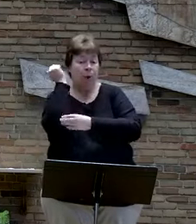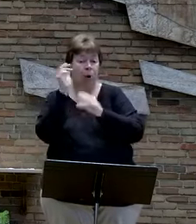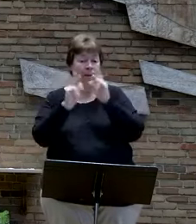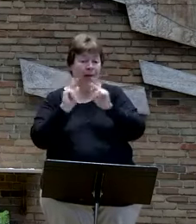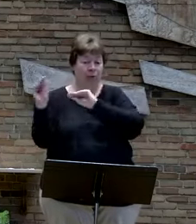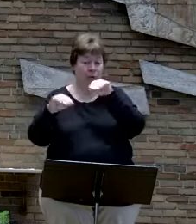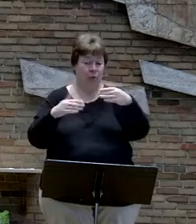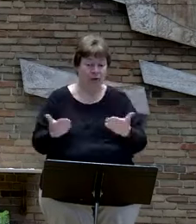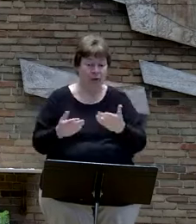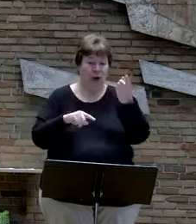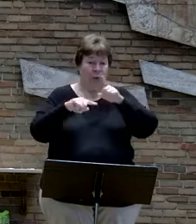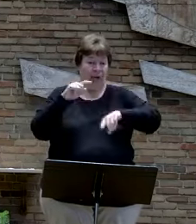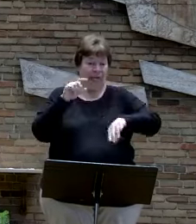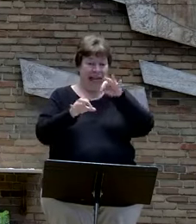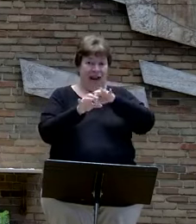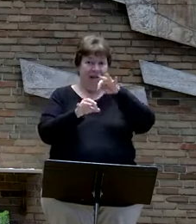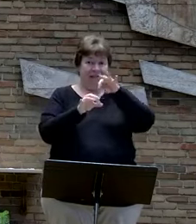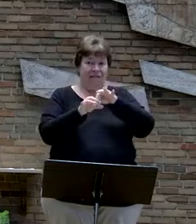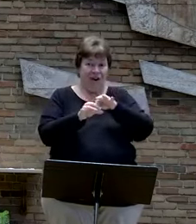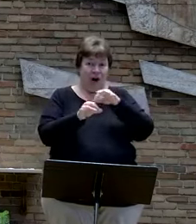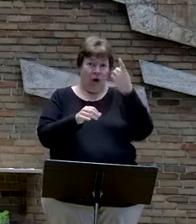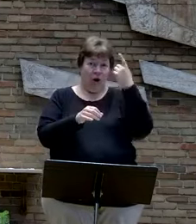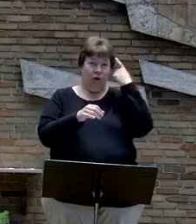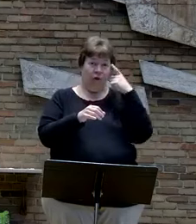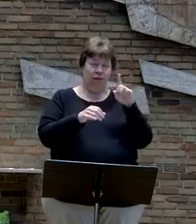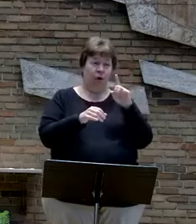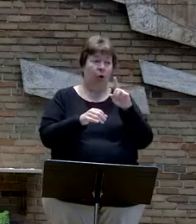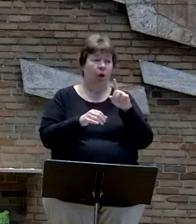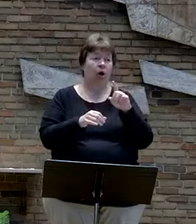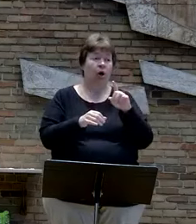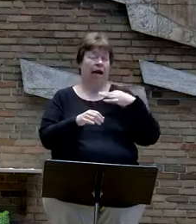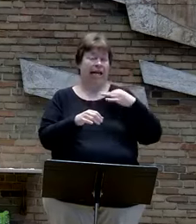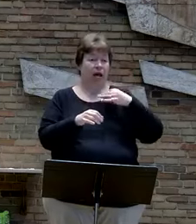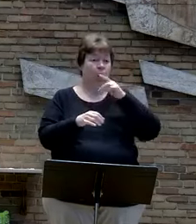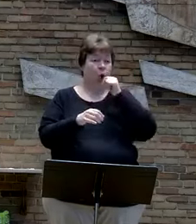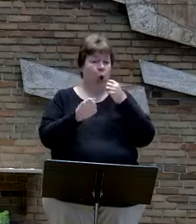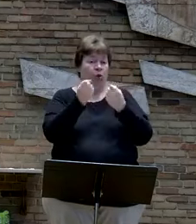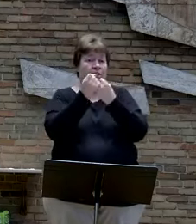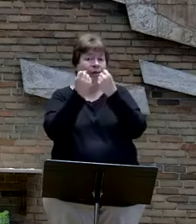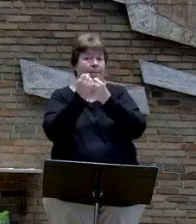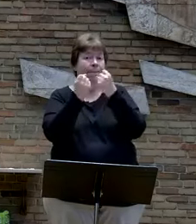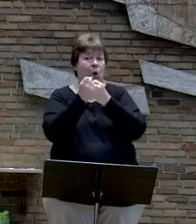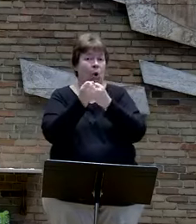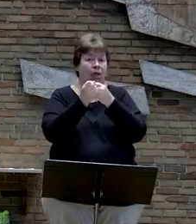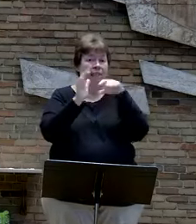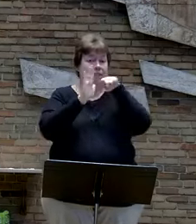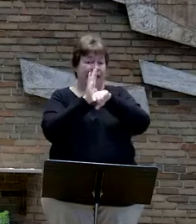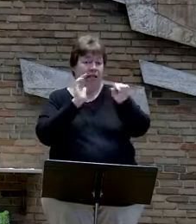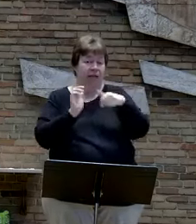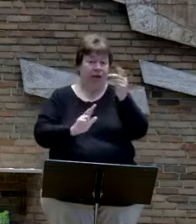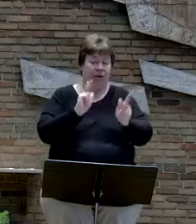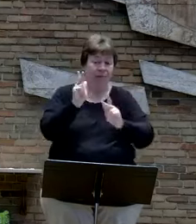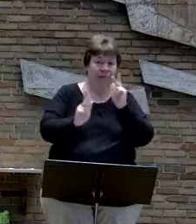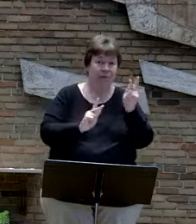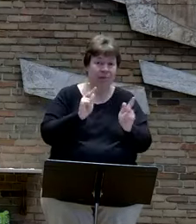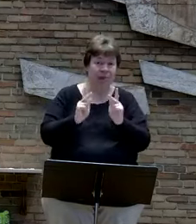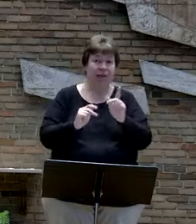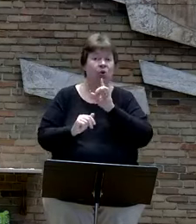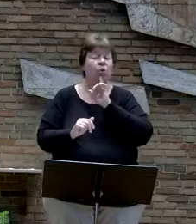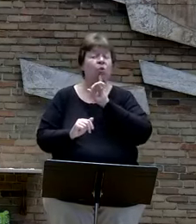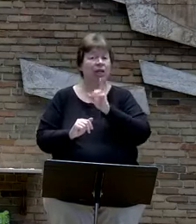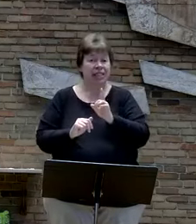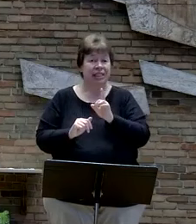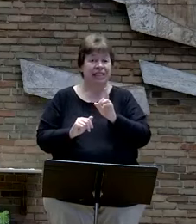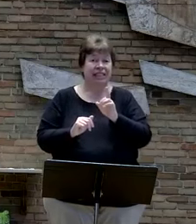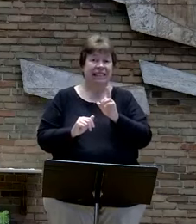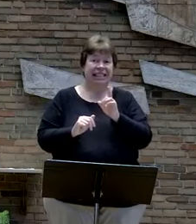vote for a candidate because of their support for capital punishment or any other grave evil. While the reality